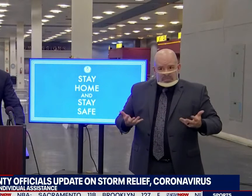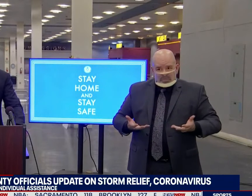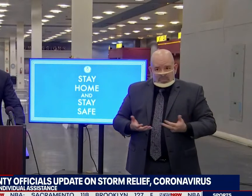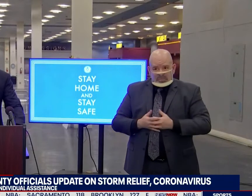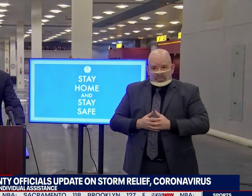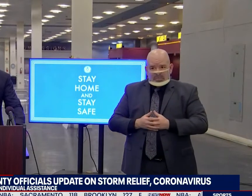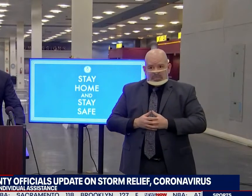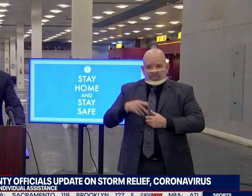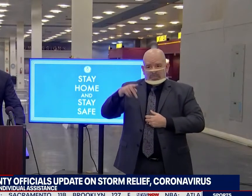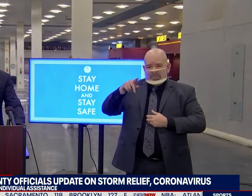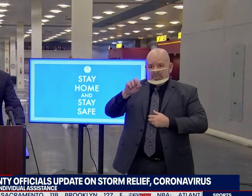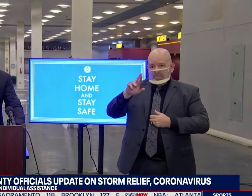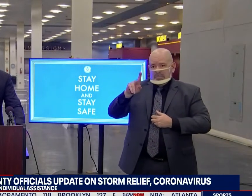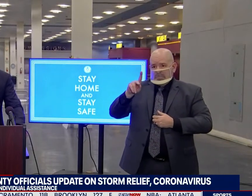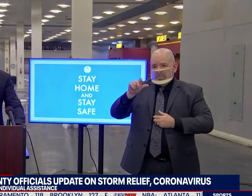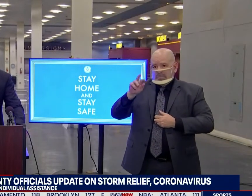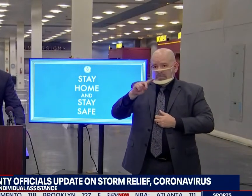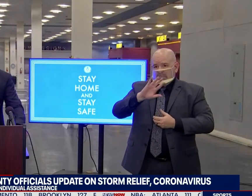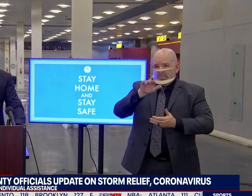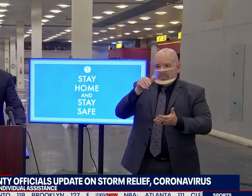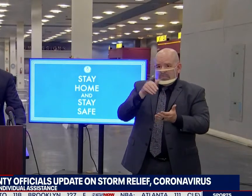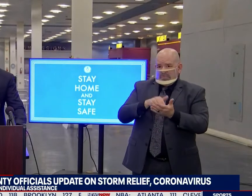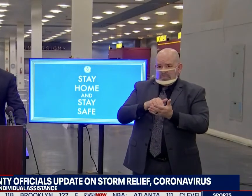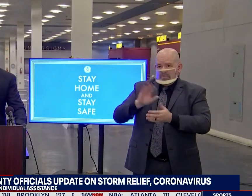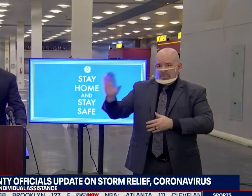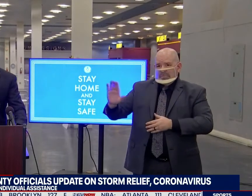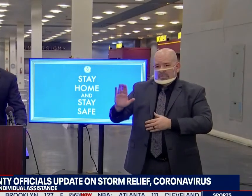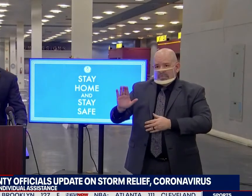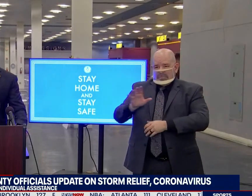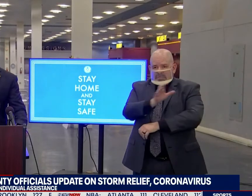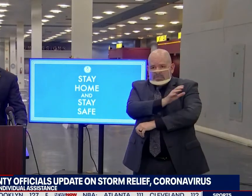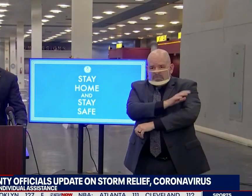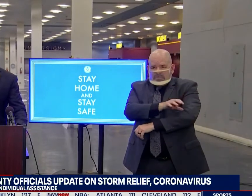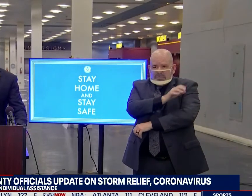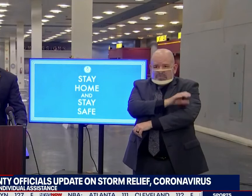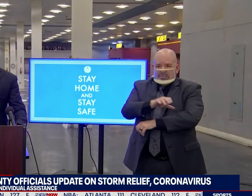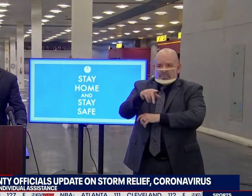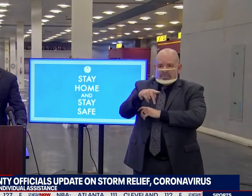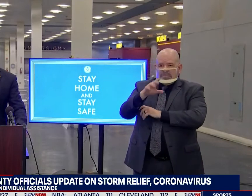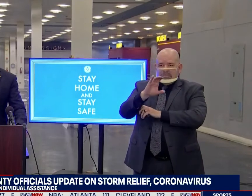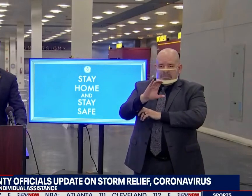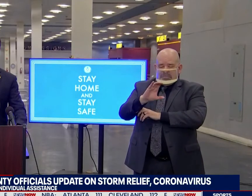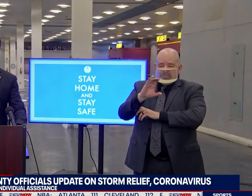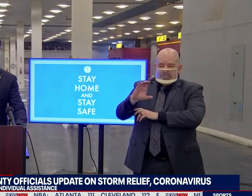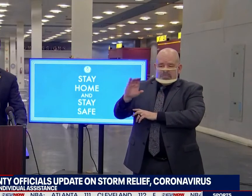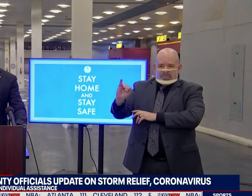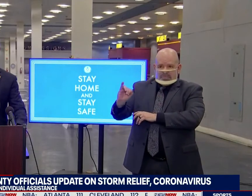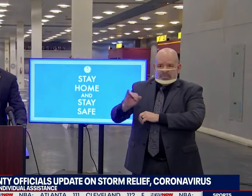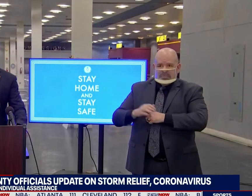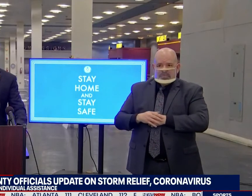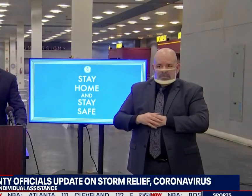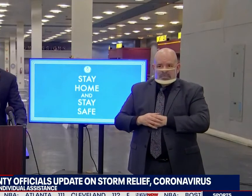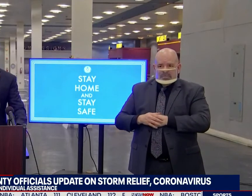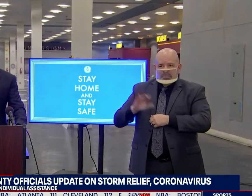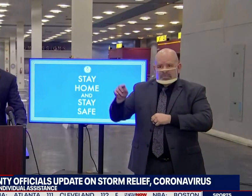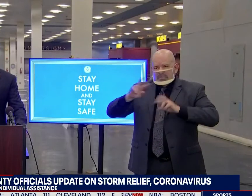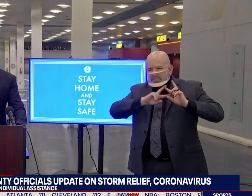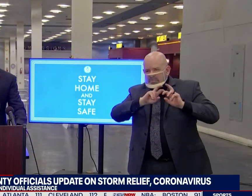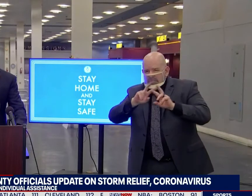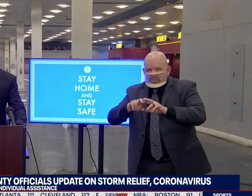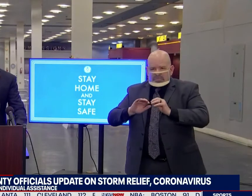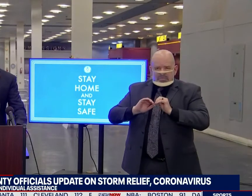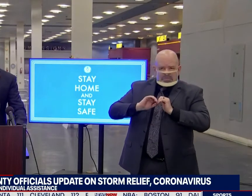Center for Clinical Innovation who has done a study on how fast we can reach herd immunity. Um